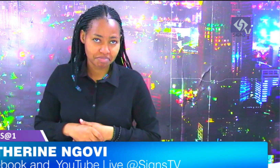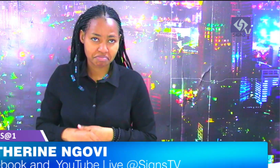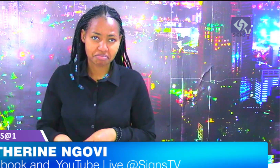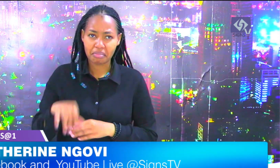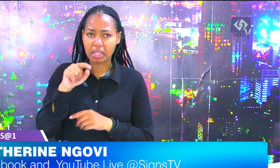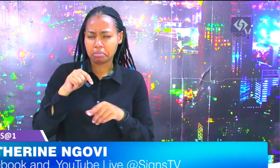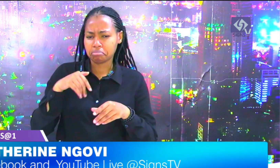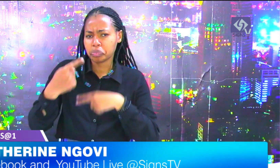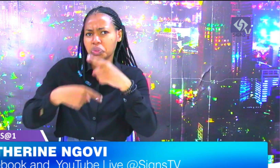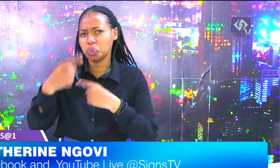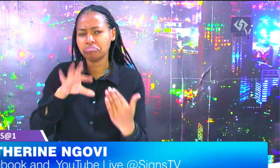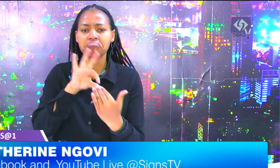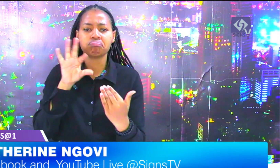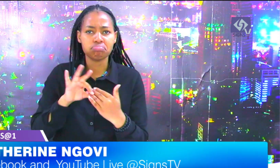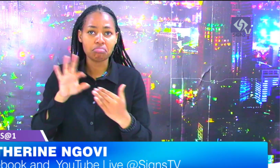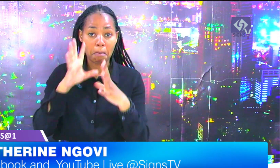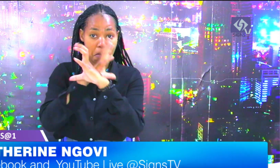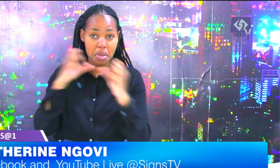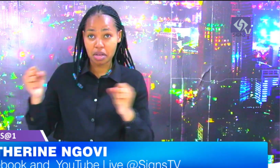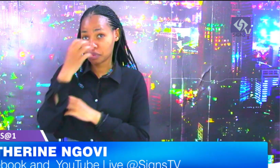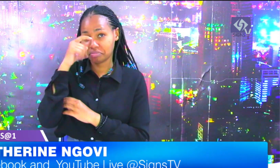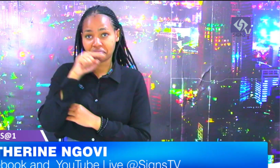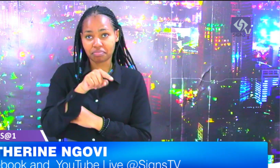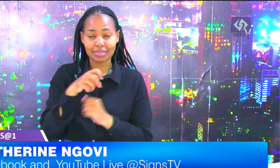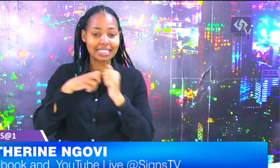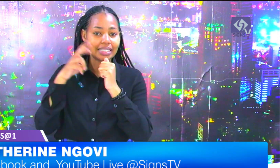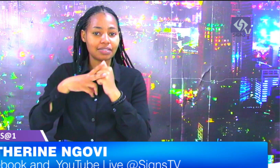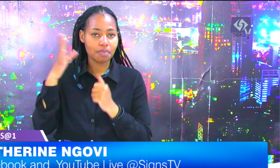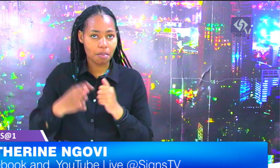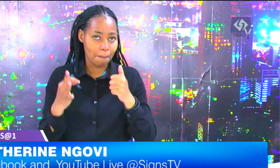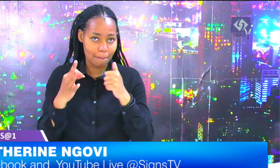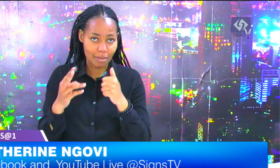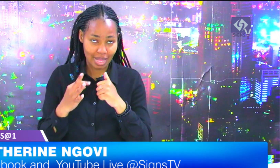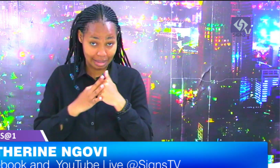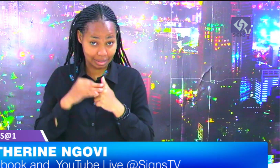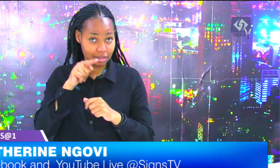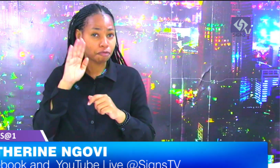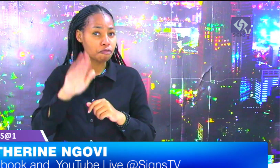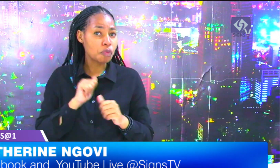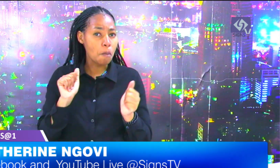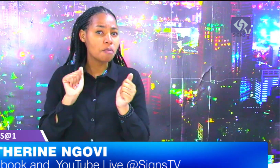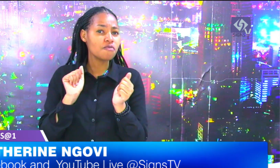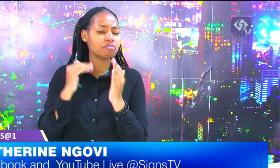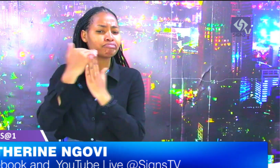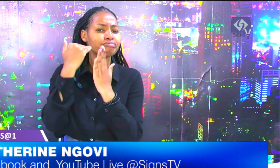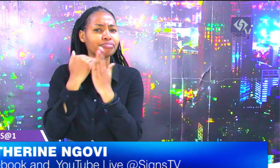the Departmental Committee on Justice and Legal Affairs, and Kenyans have been asked to